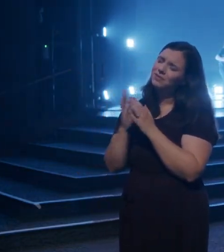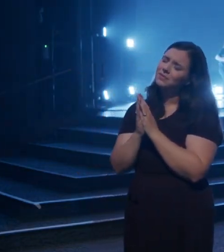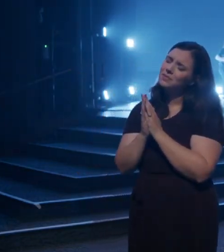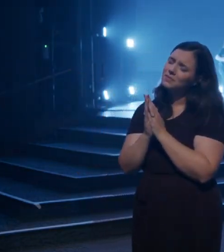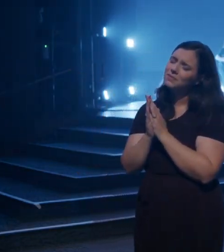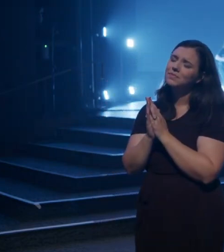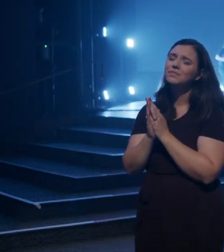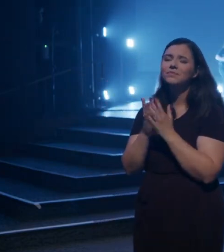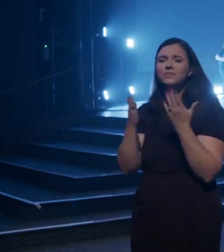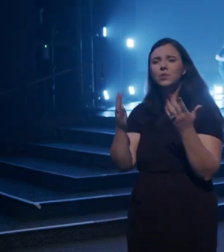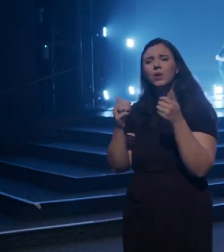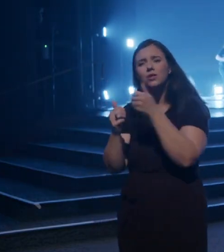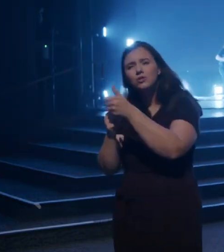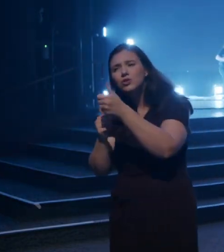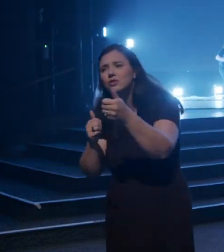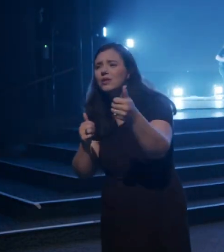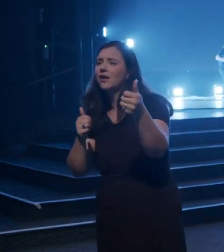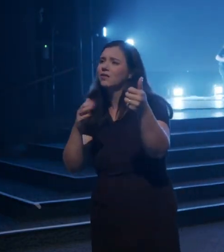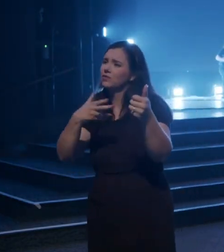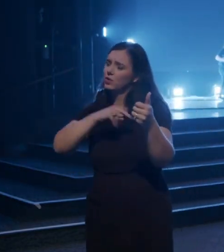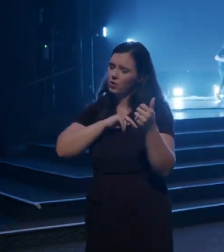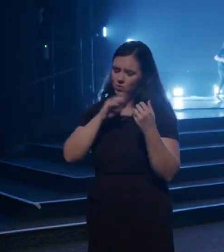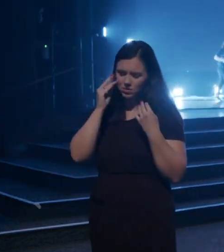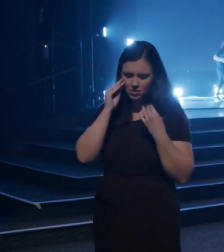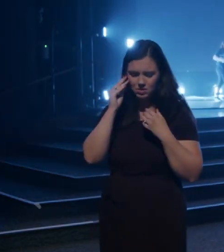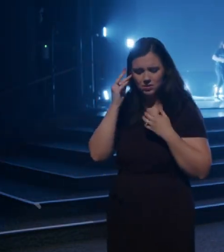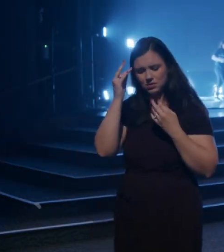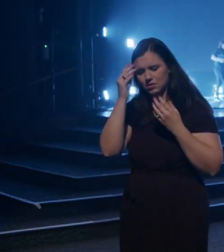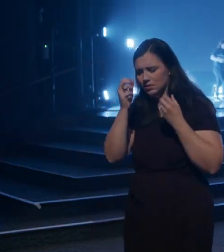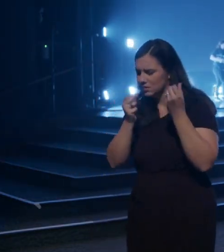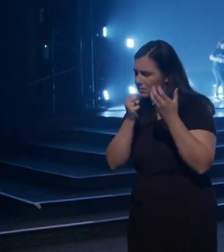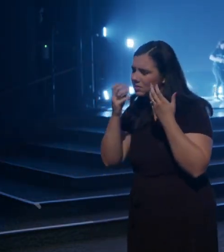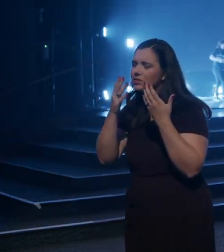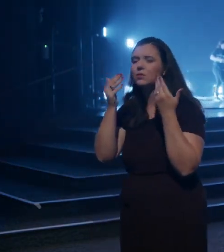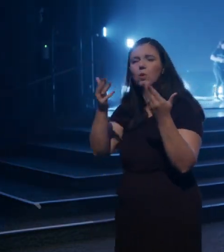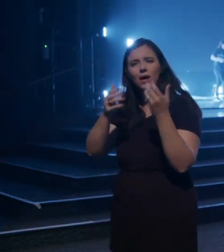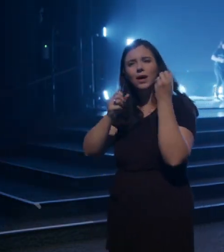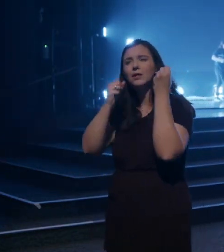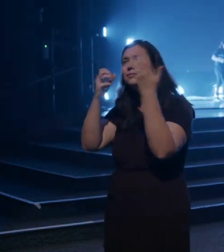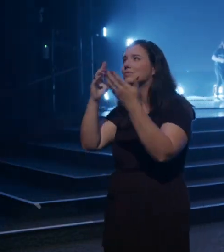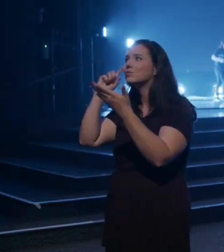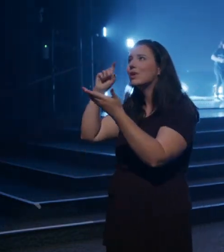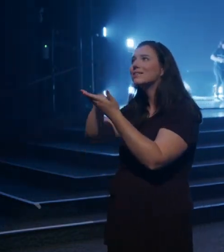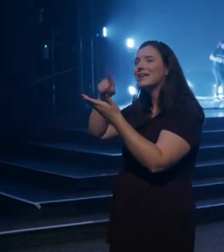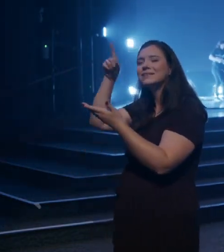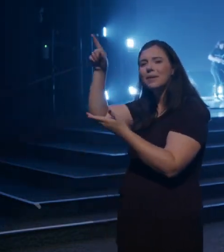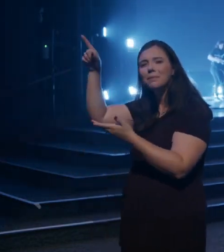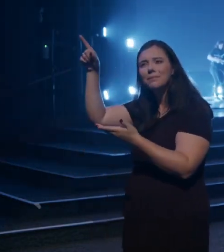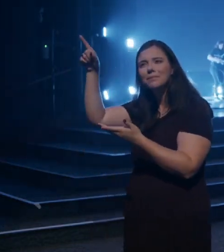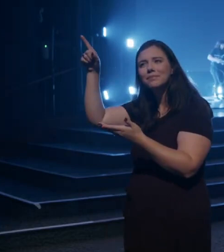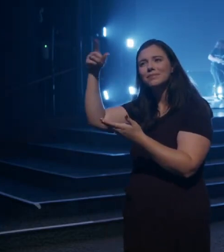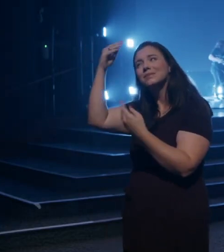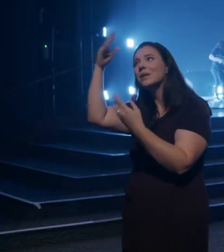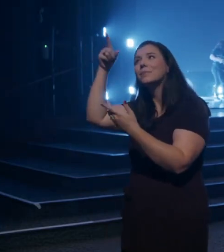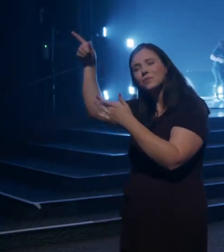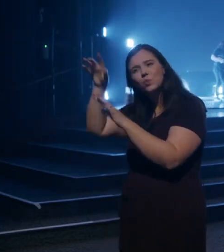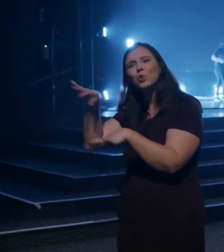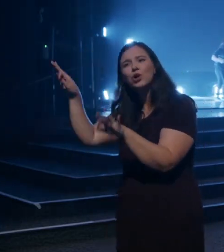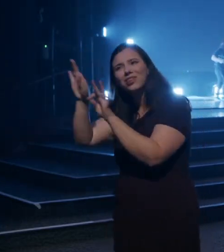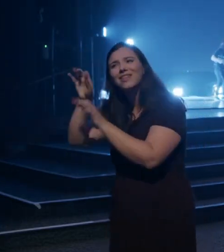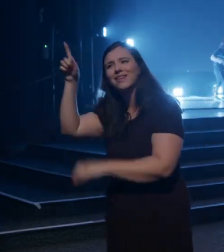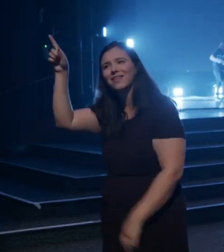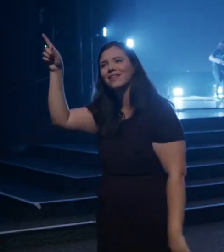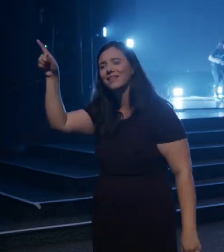Come on, in this moment, just in your own words, just come on, in your own song, just sing. Lord, just you're worthy, God.